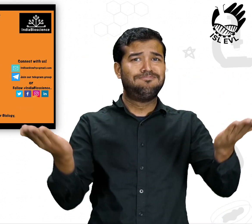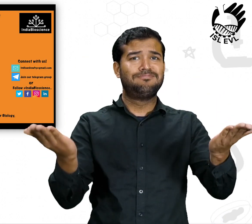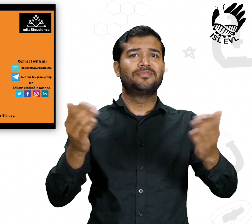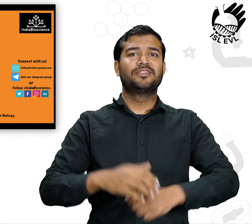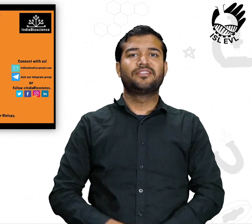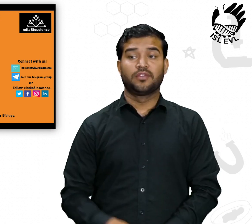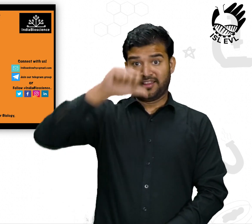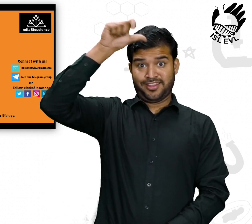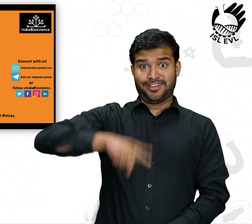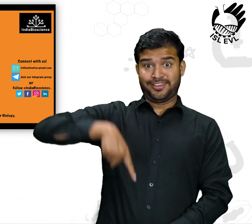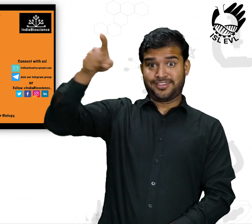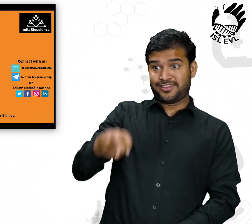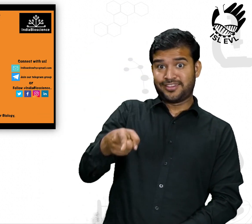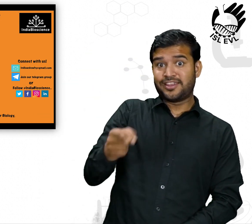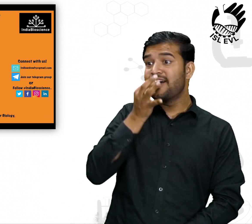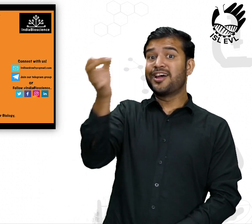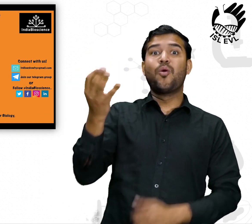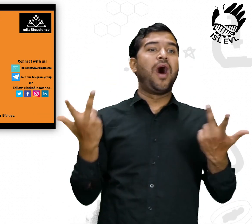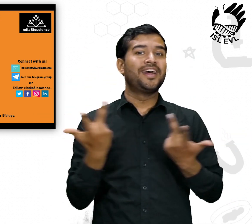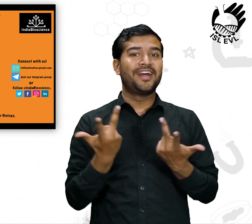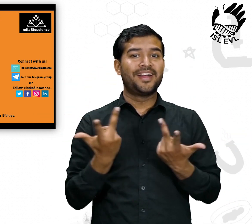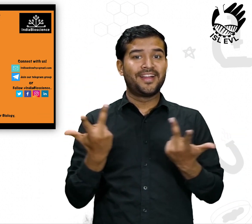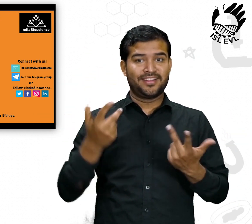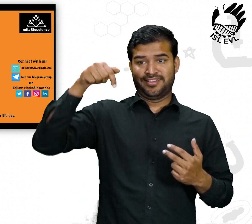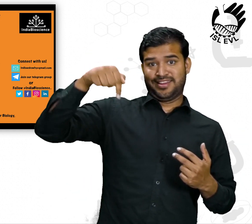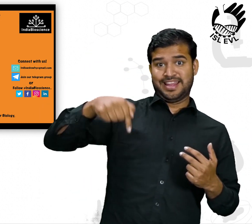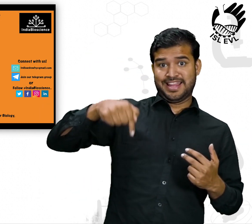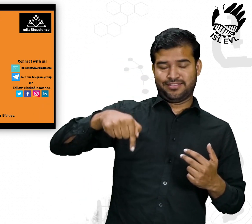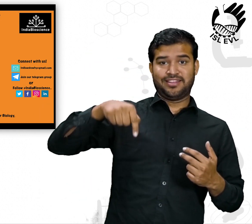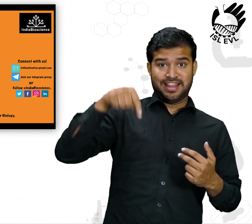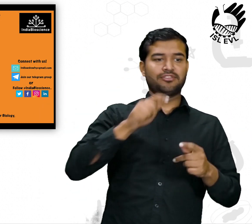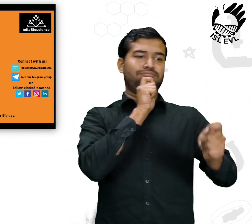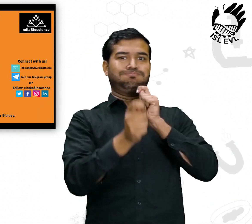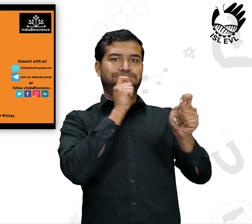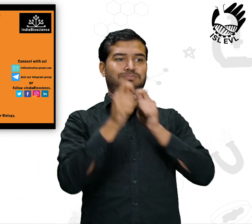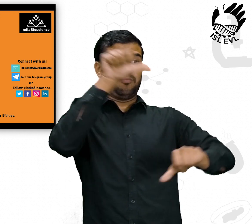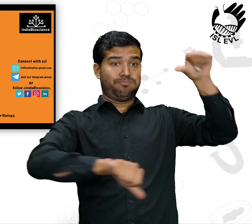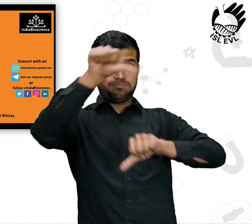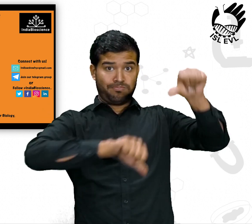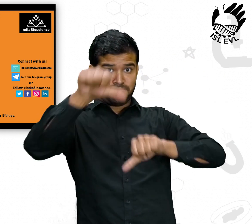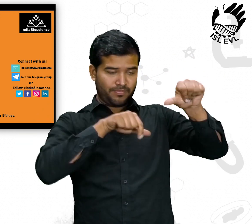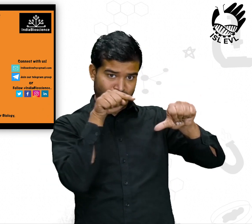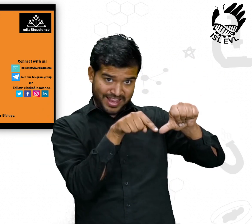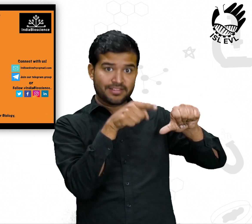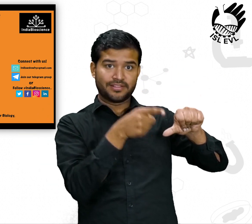Hi everyone, I'm Utsuka. I am Jigyasa and you're you are listening to India Asks Why, a science